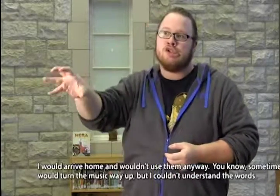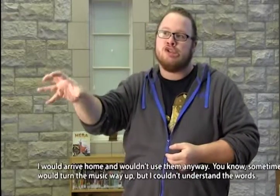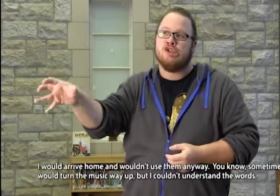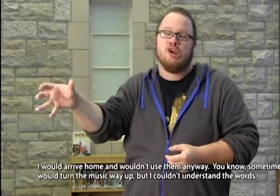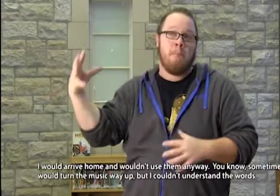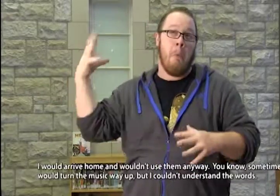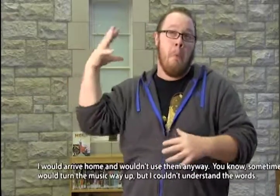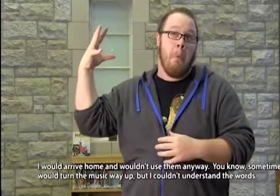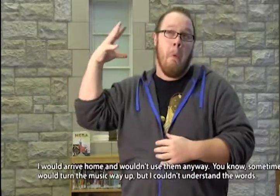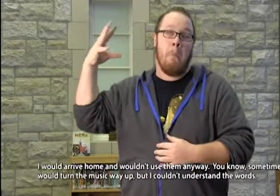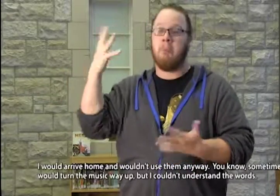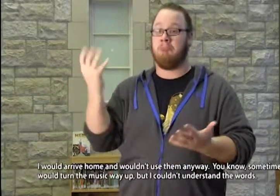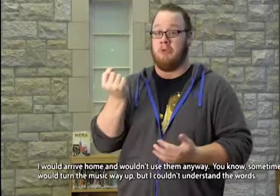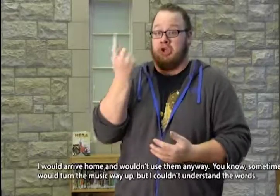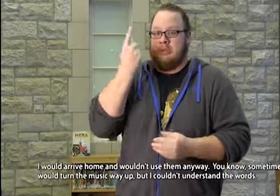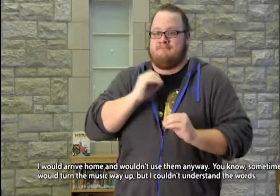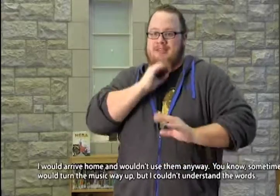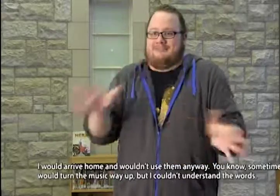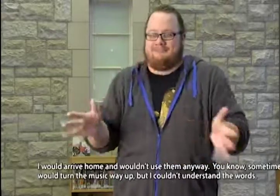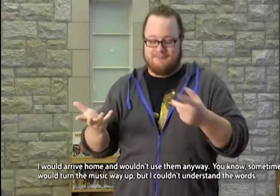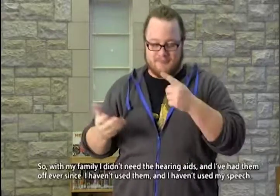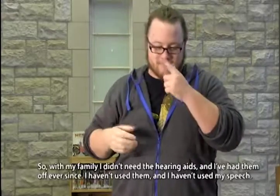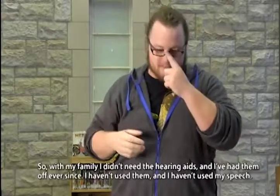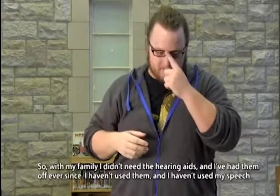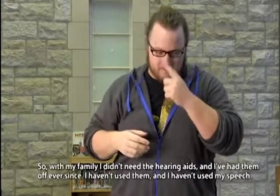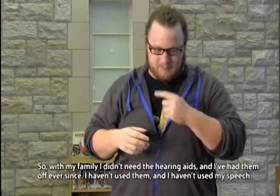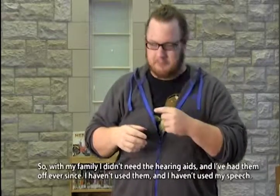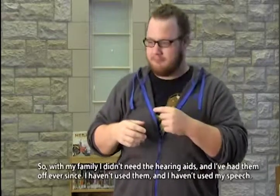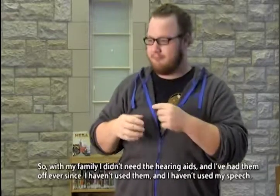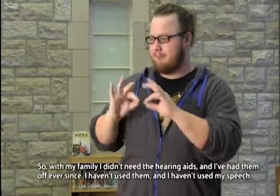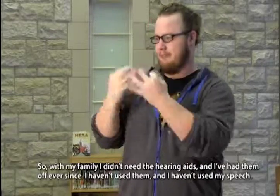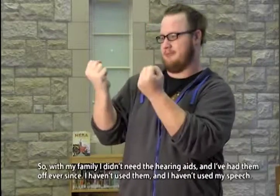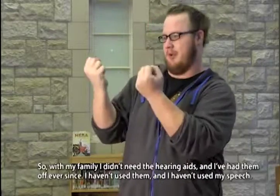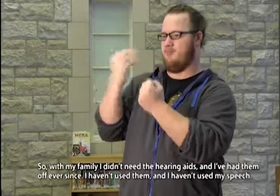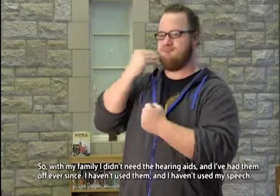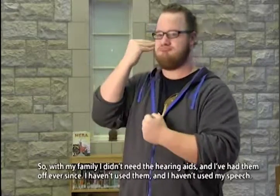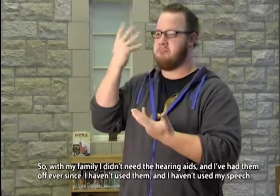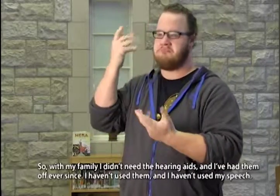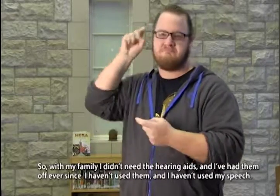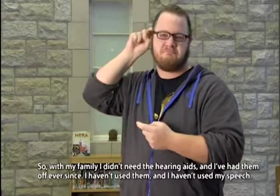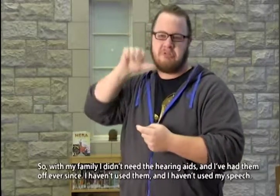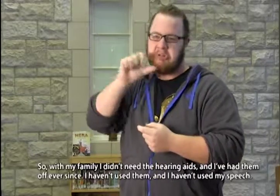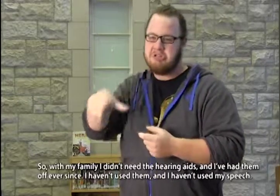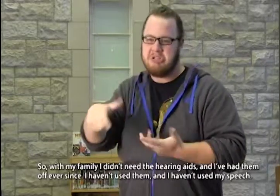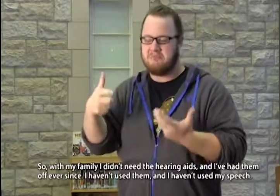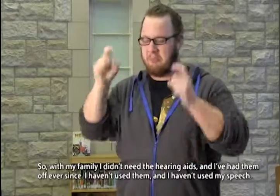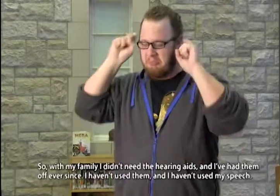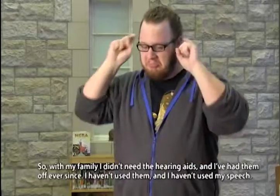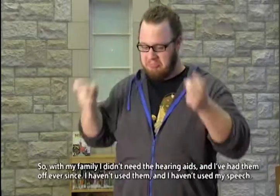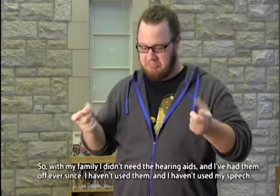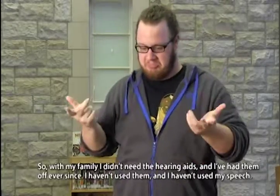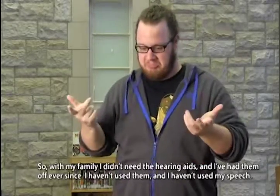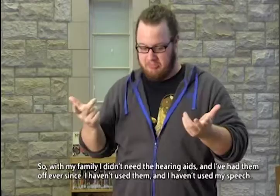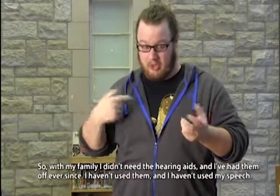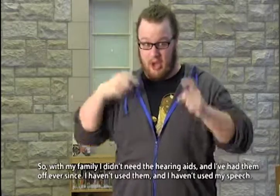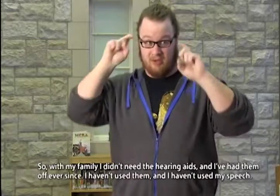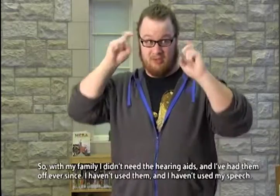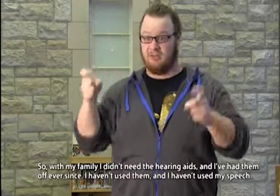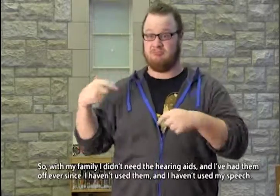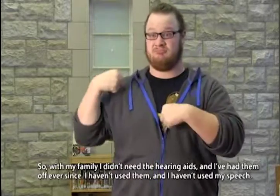Sometimes I would turn the music way up, but I couldn't understand the words. And so with my family, I didn't need the hearing aids, and I've had them off